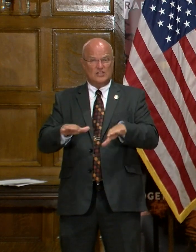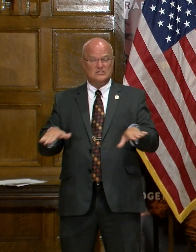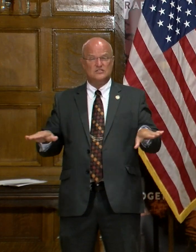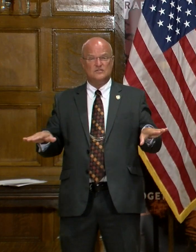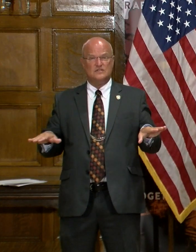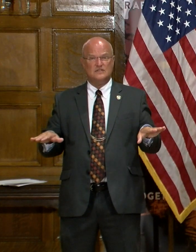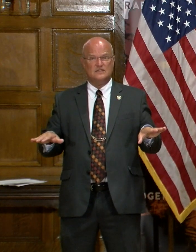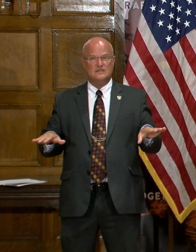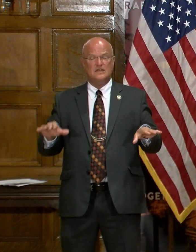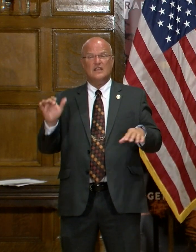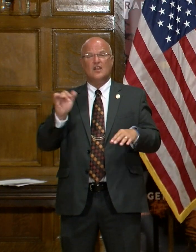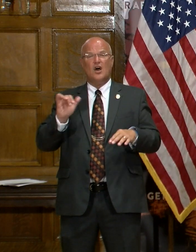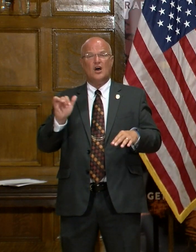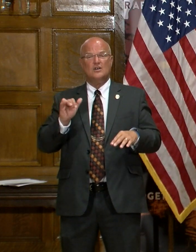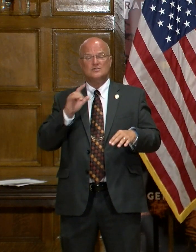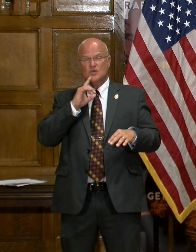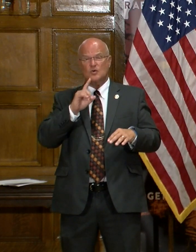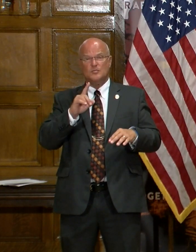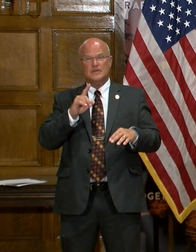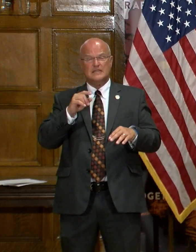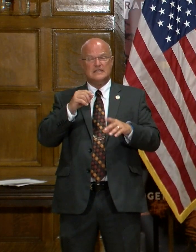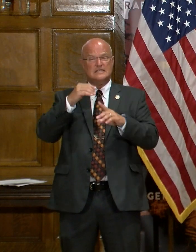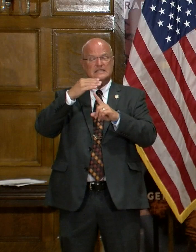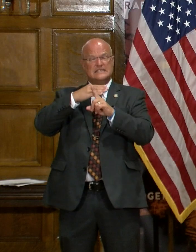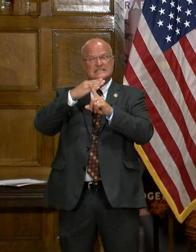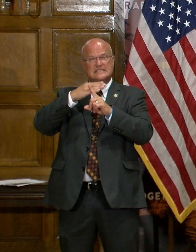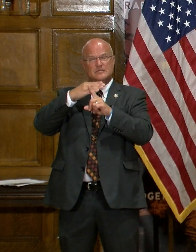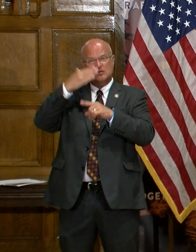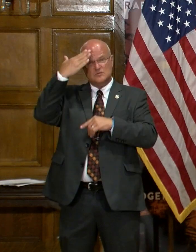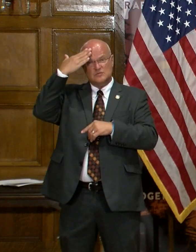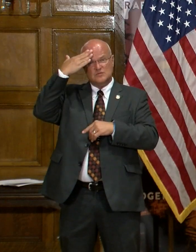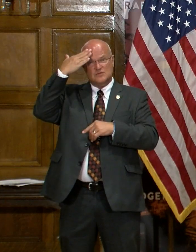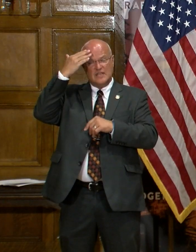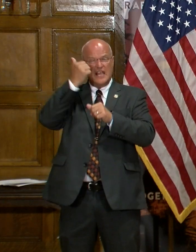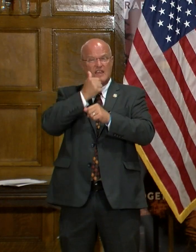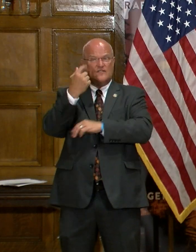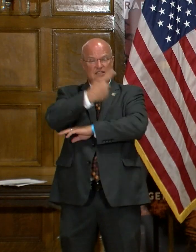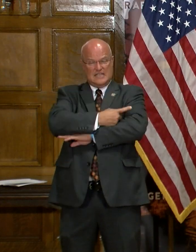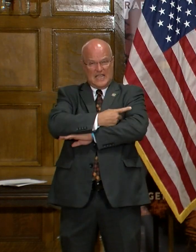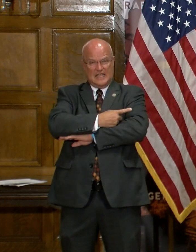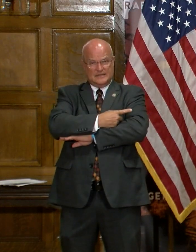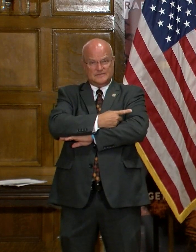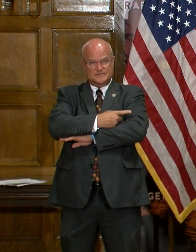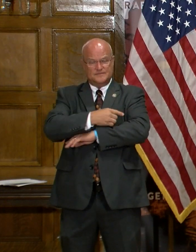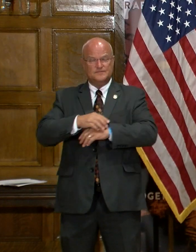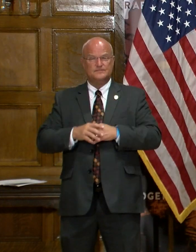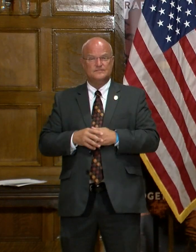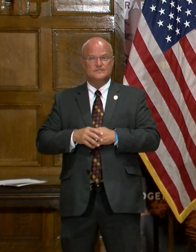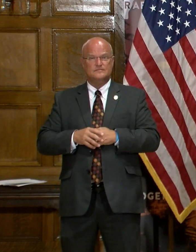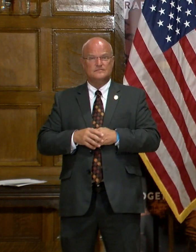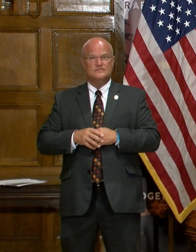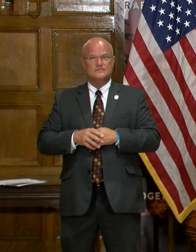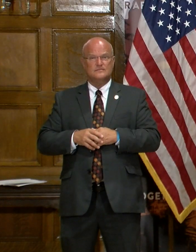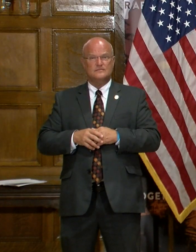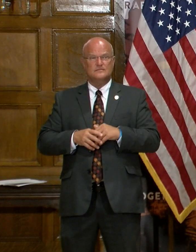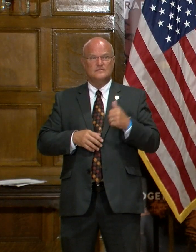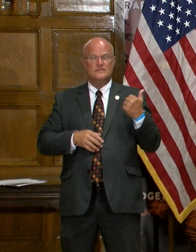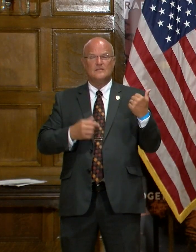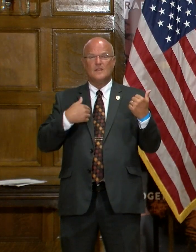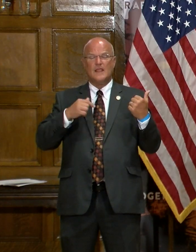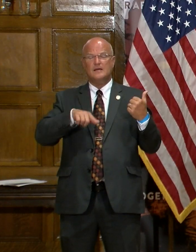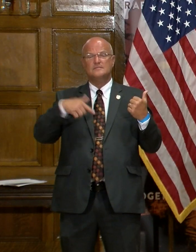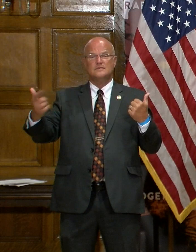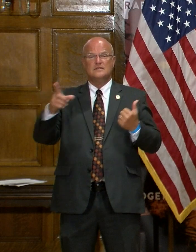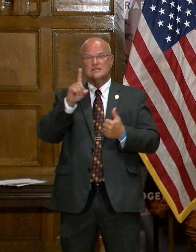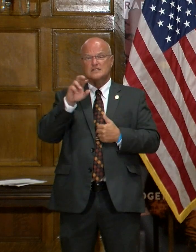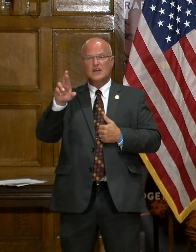children? And also, will there be temperature checks on each student each day as they enter into their schools or classroom? All right,